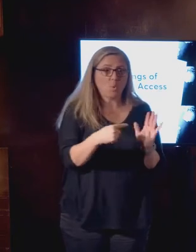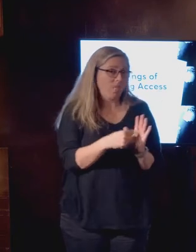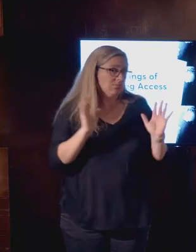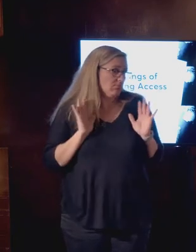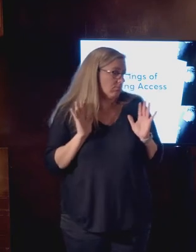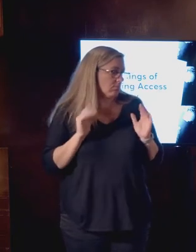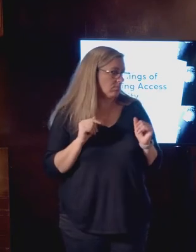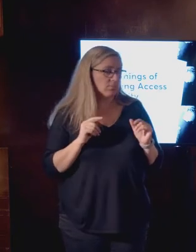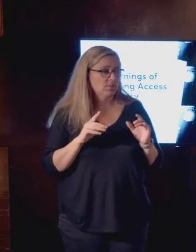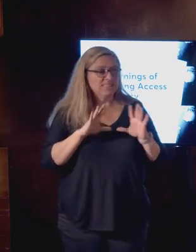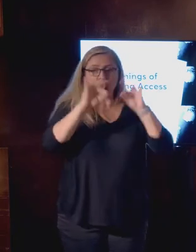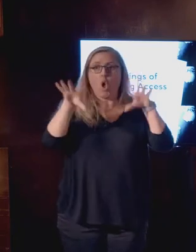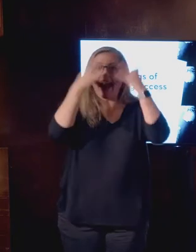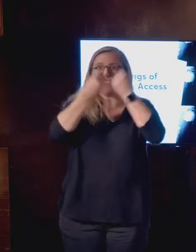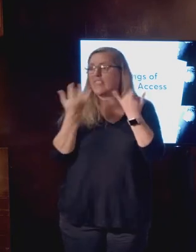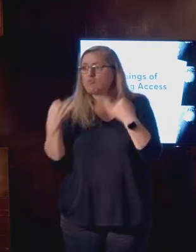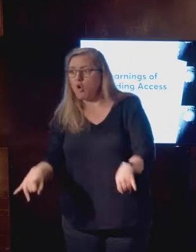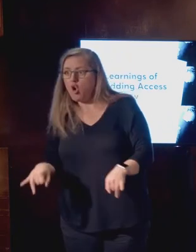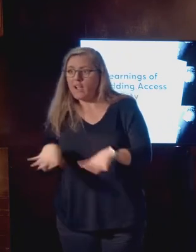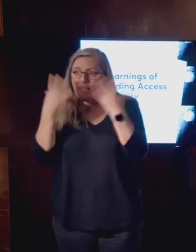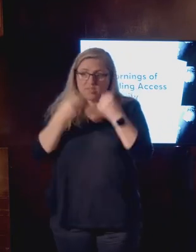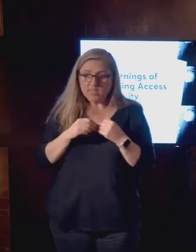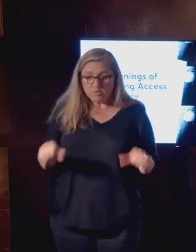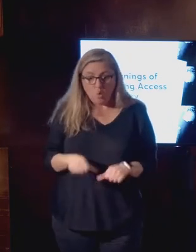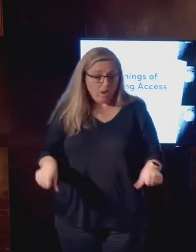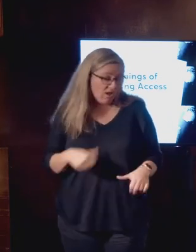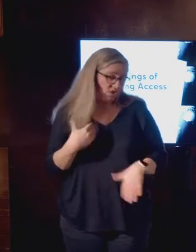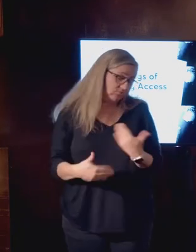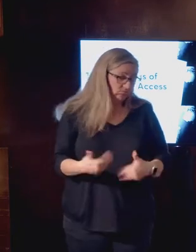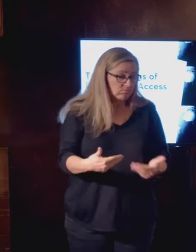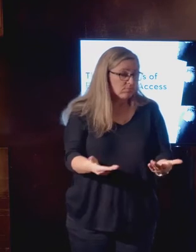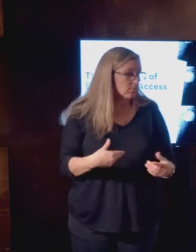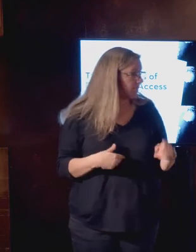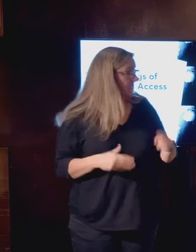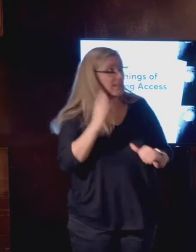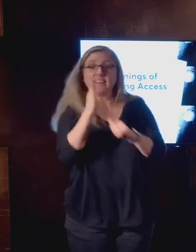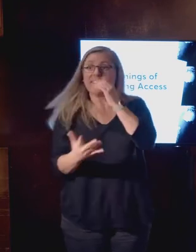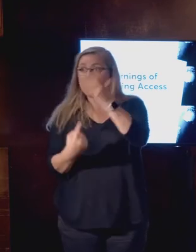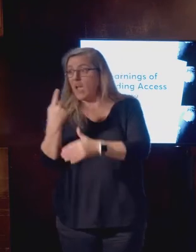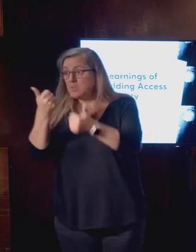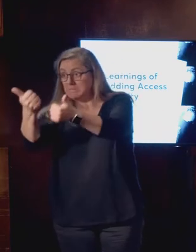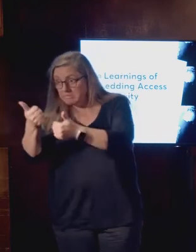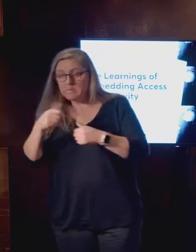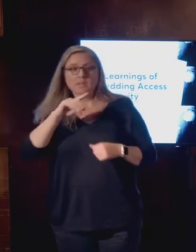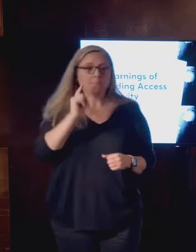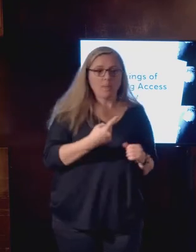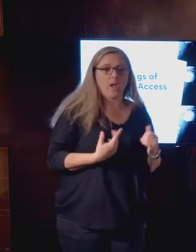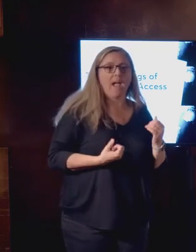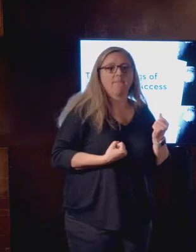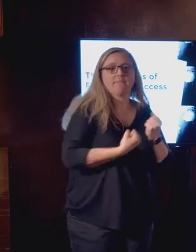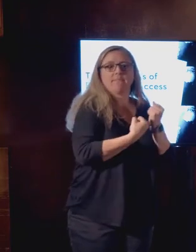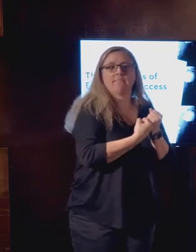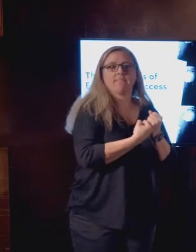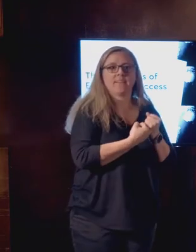so you don't make anything wrong. Everything's okay. Mm-hmm. That's just how it works. It never happened, so it was great. But we just had this backup plan in